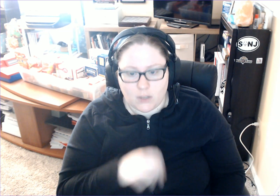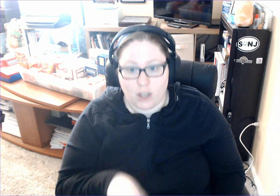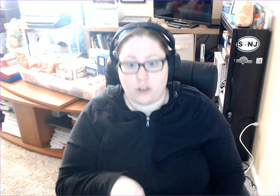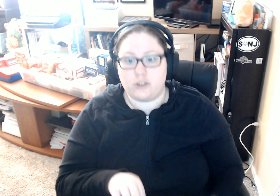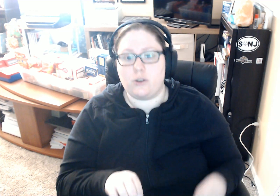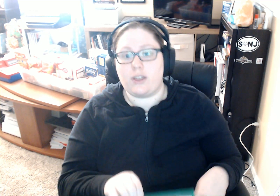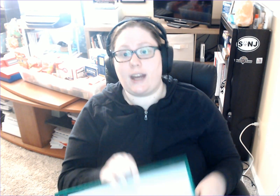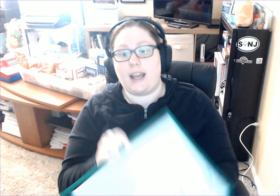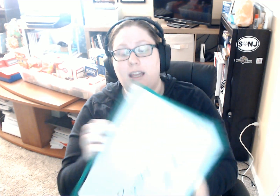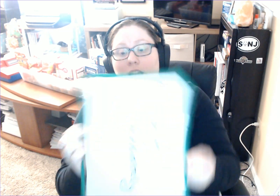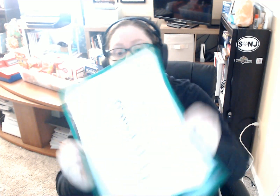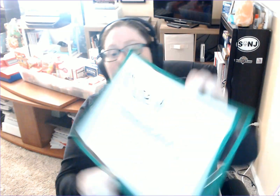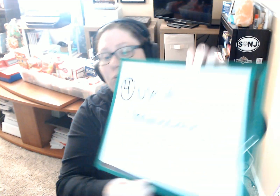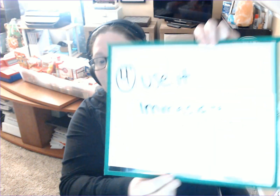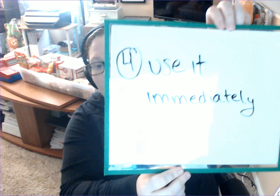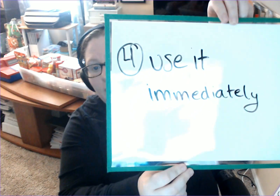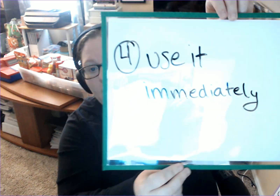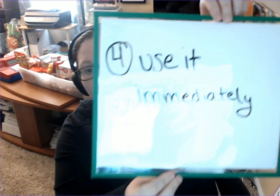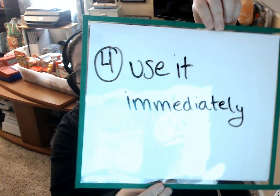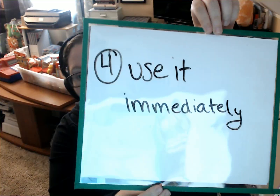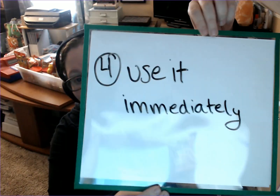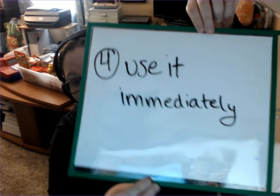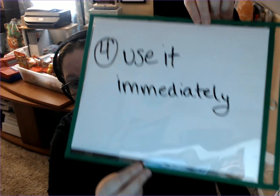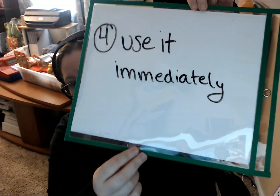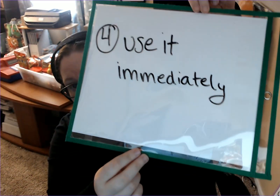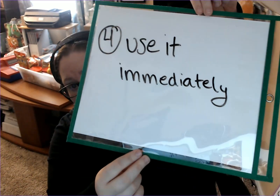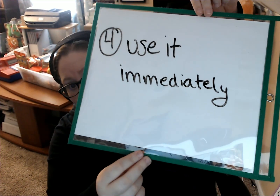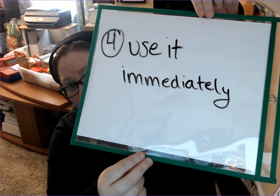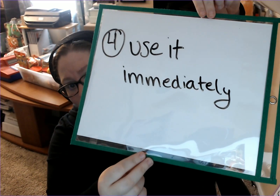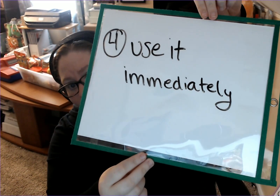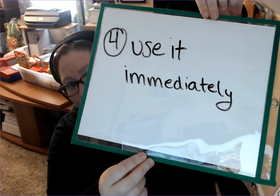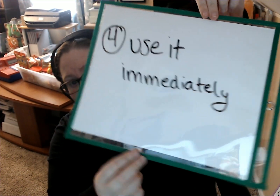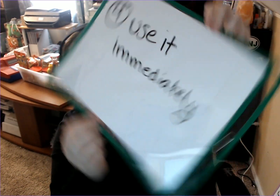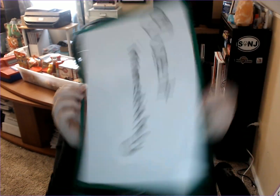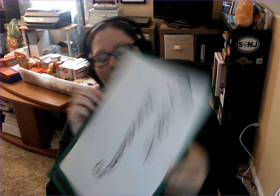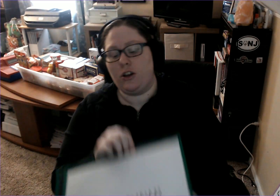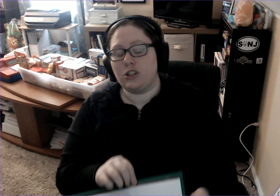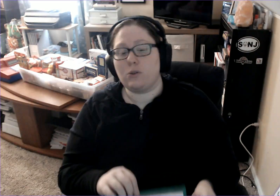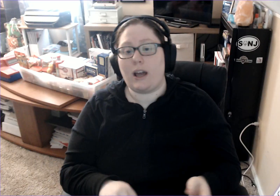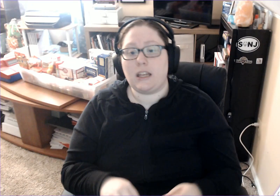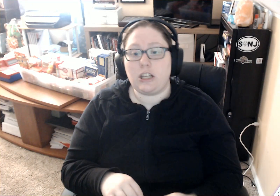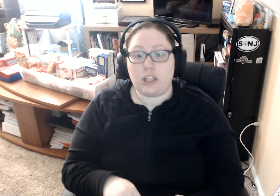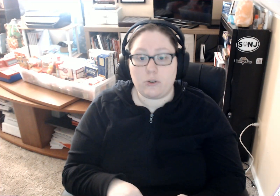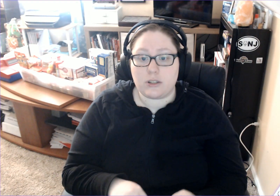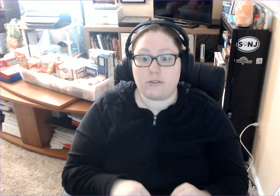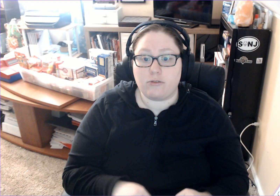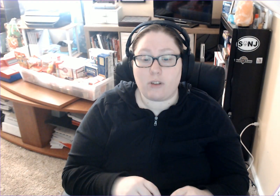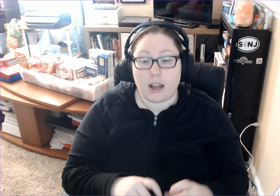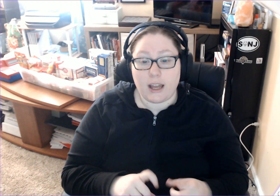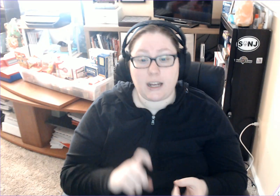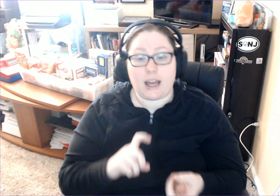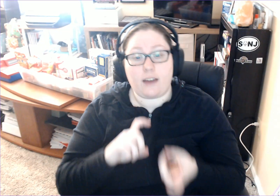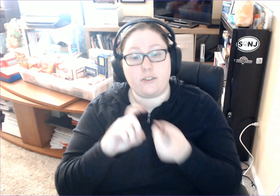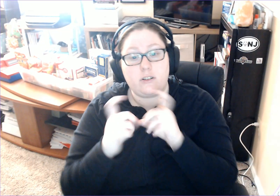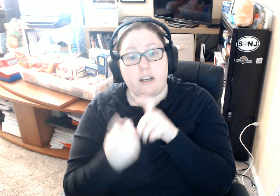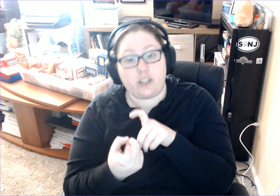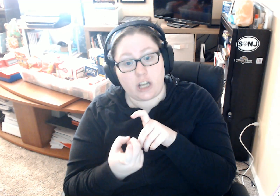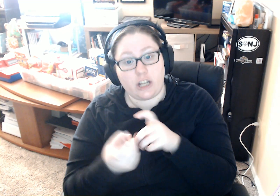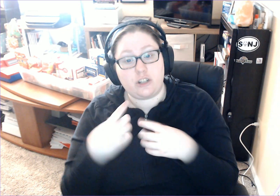So that I can use it immediately. So I can use it right after I change my